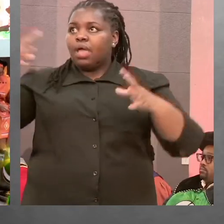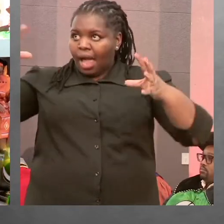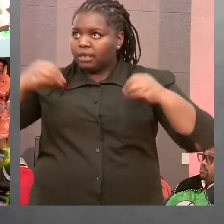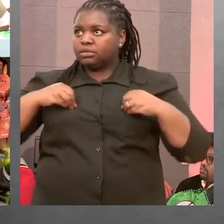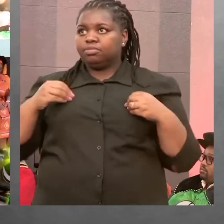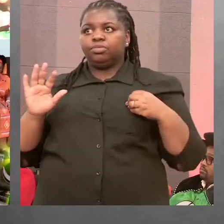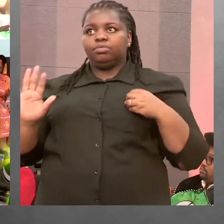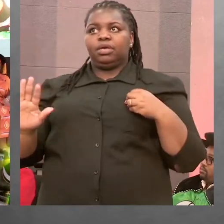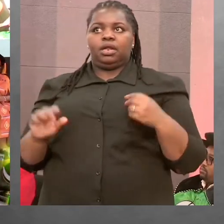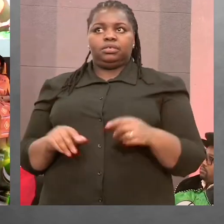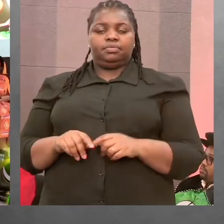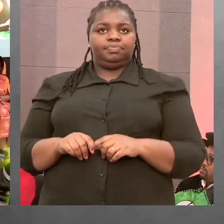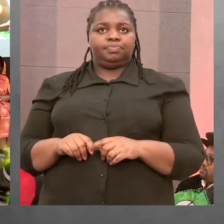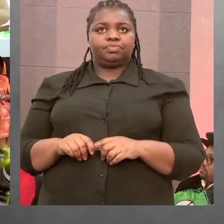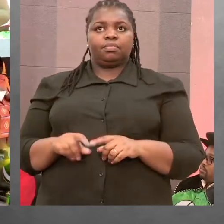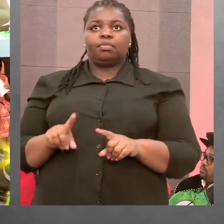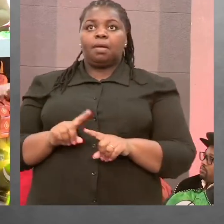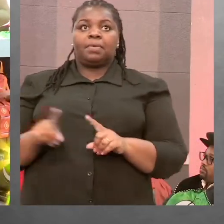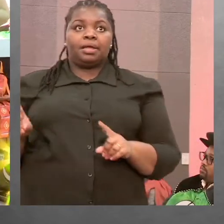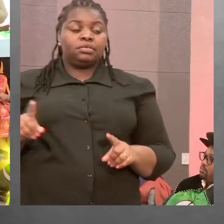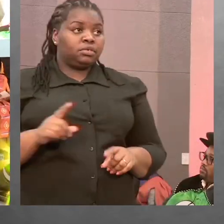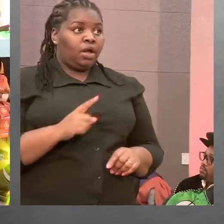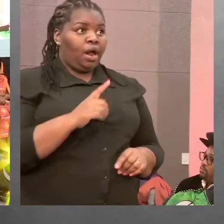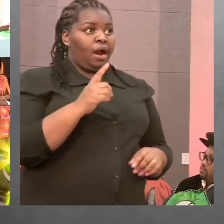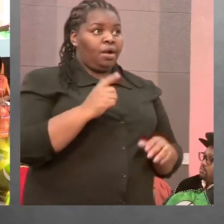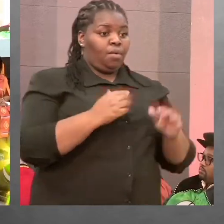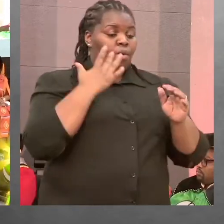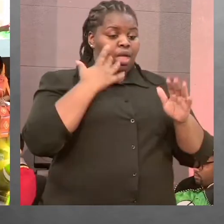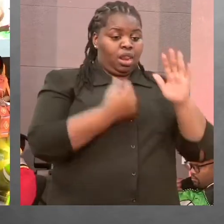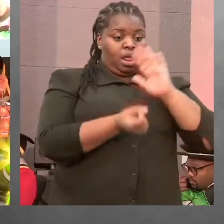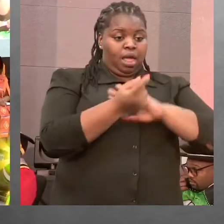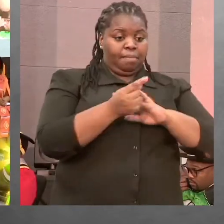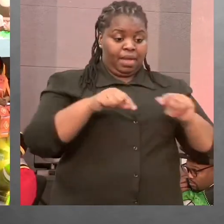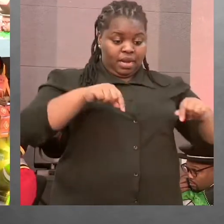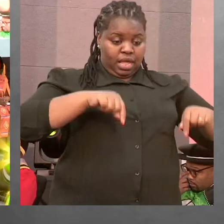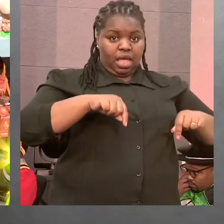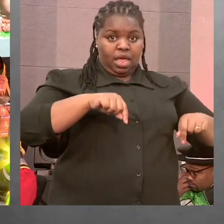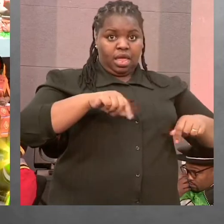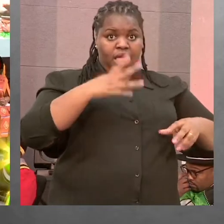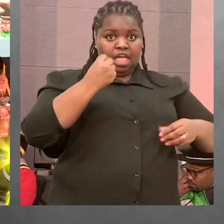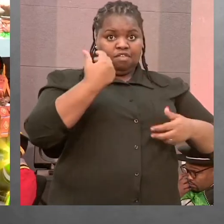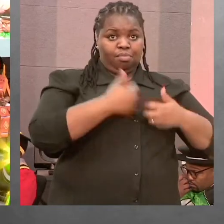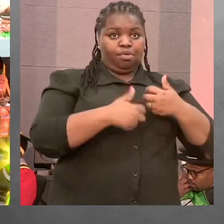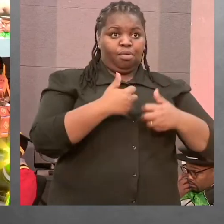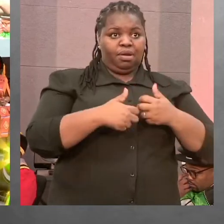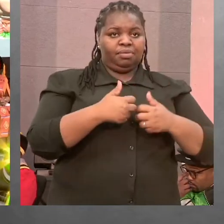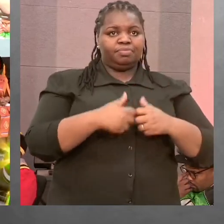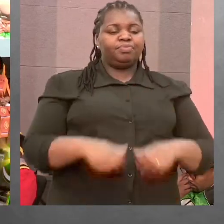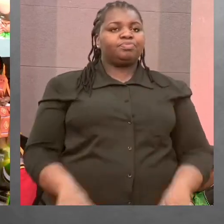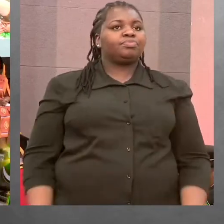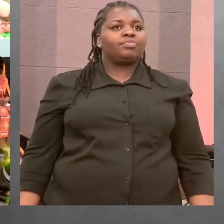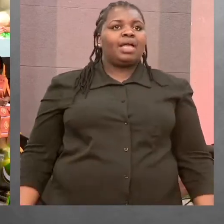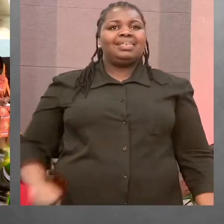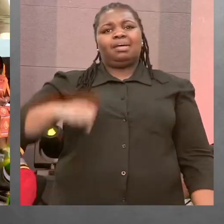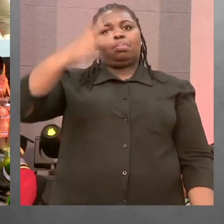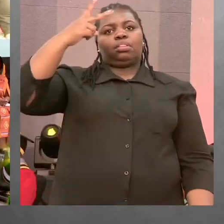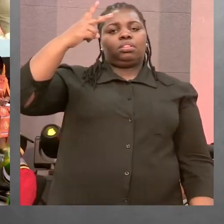acceptable. But once yenzeke apha, kubekho ingxaki, is